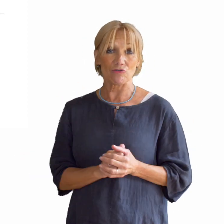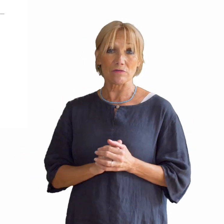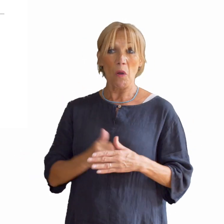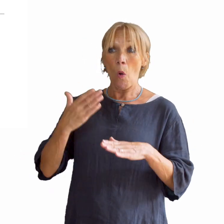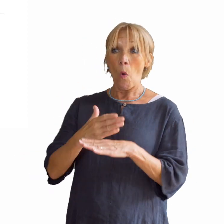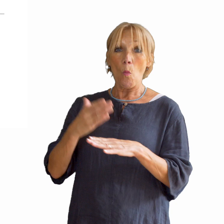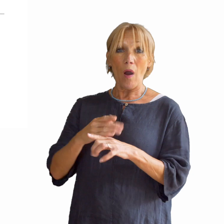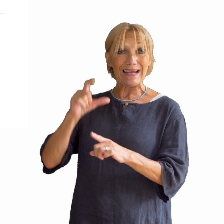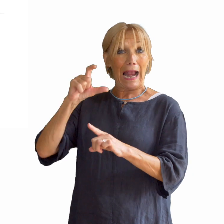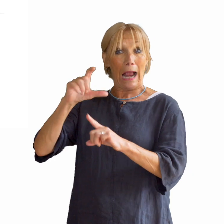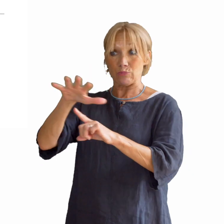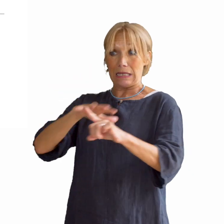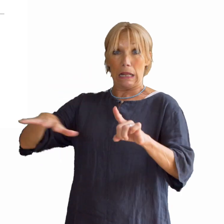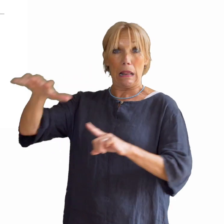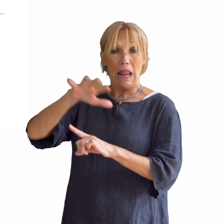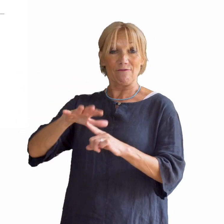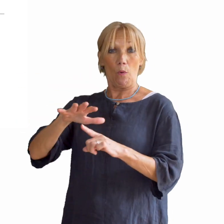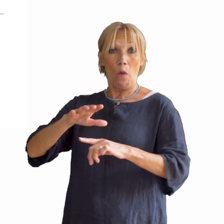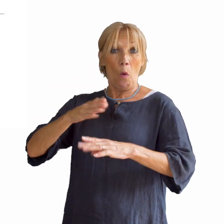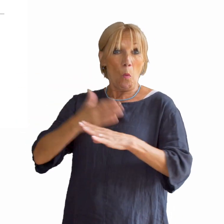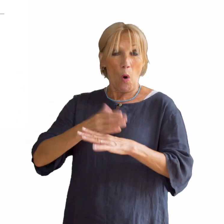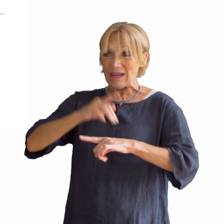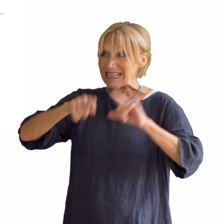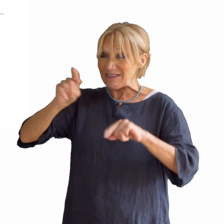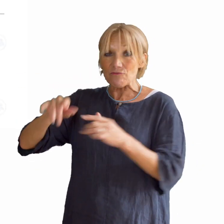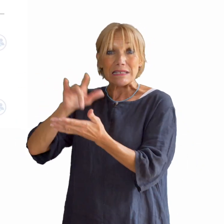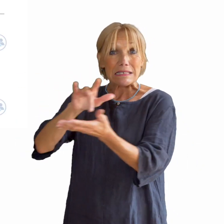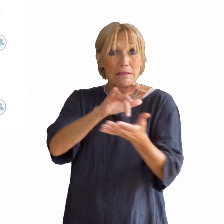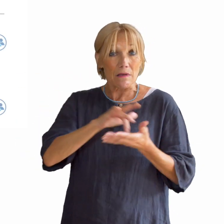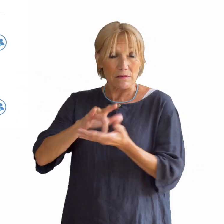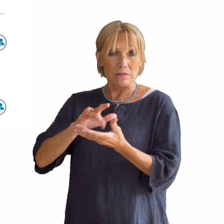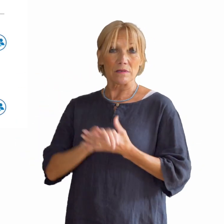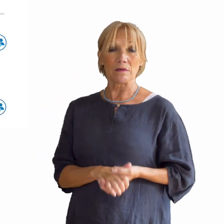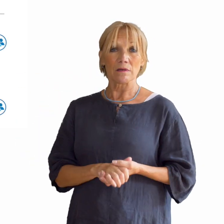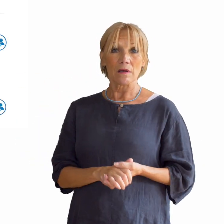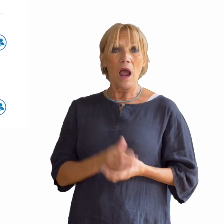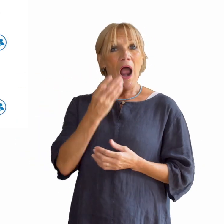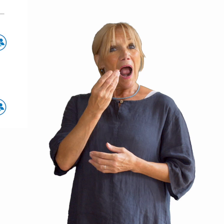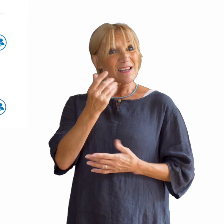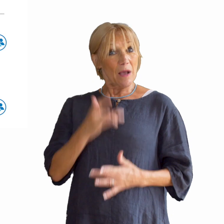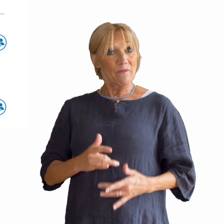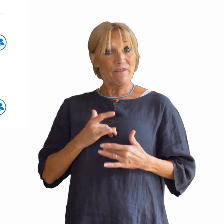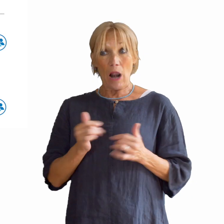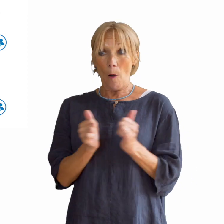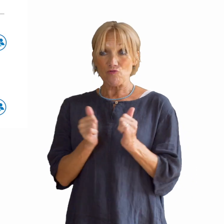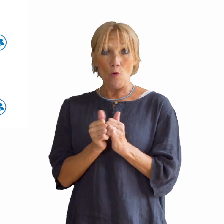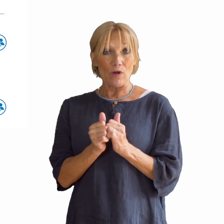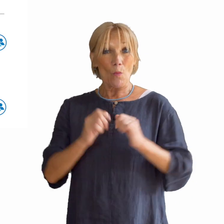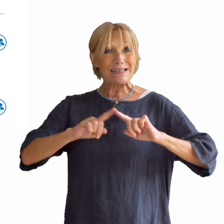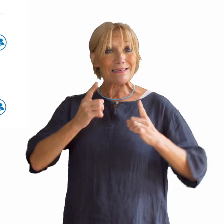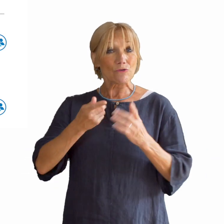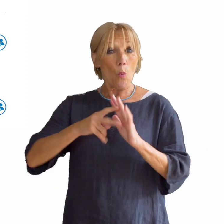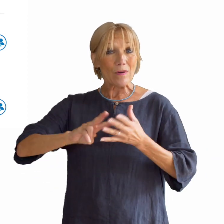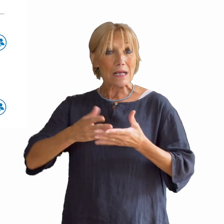regional organisations, for example, working at county level, running multiple centres. Some have found it effective when these two